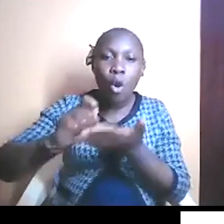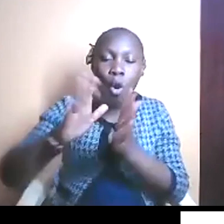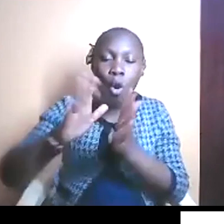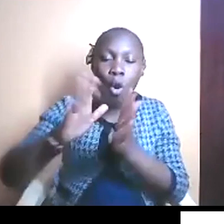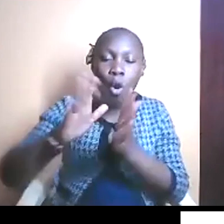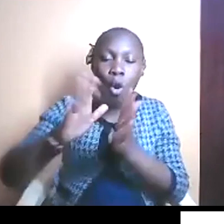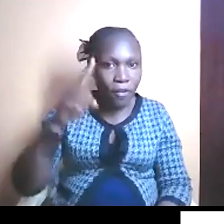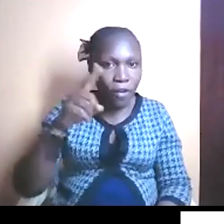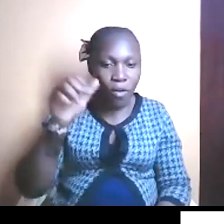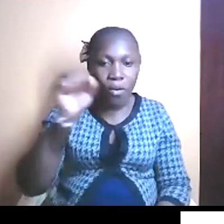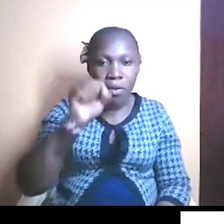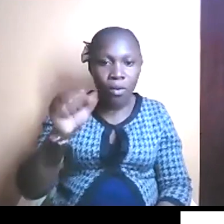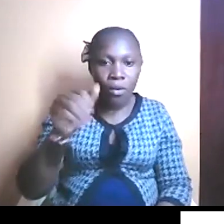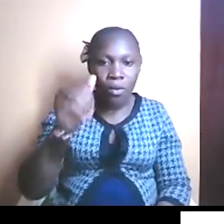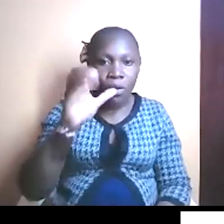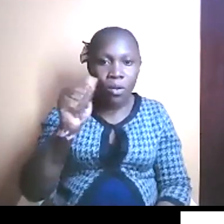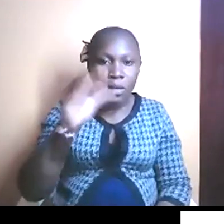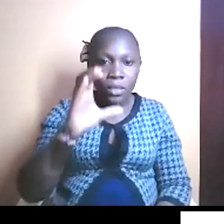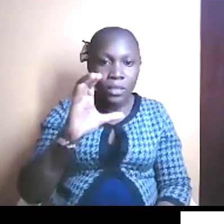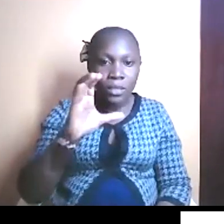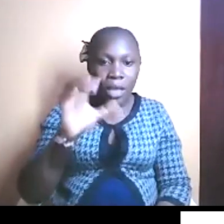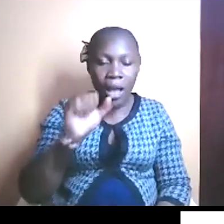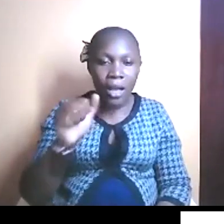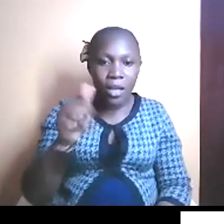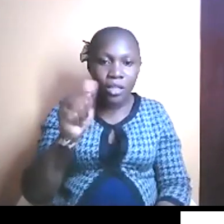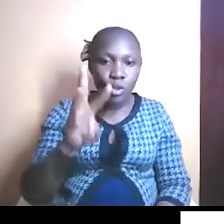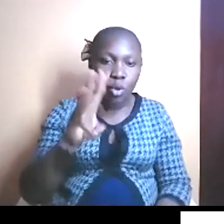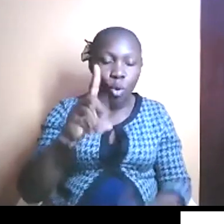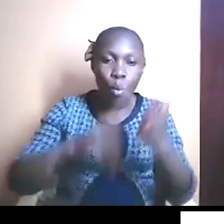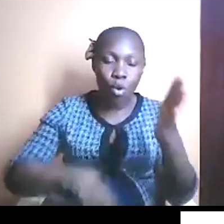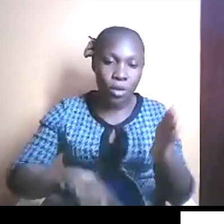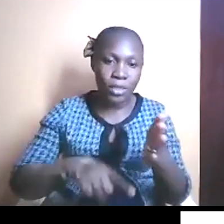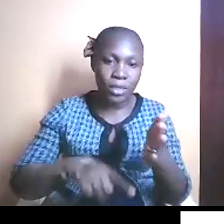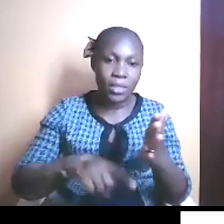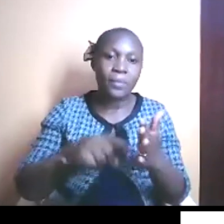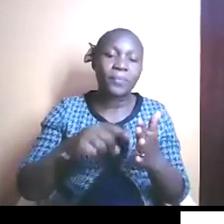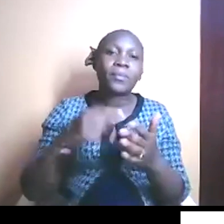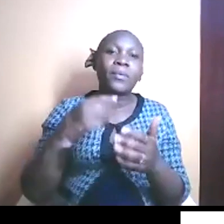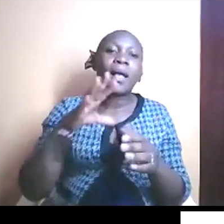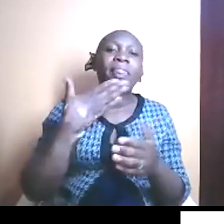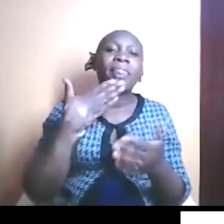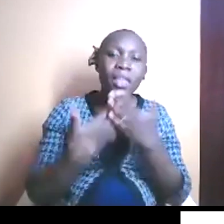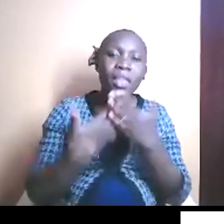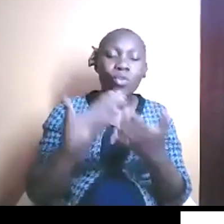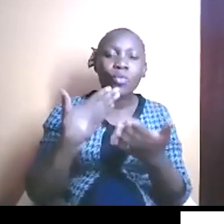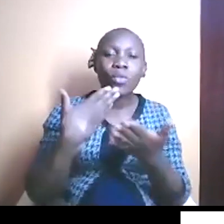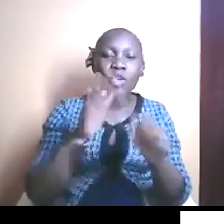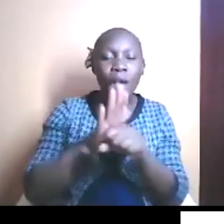next guest speaker next week on the 8th. So keep it here. Thank you very much, Wangare. That was such